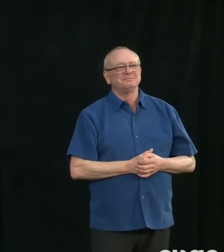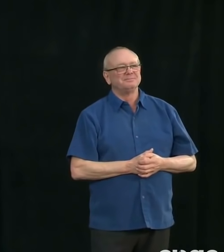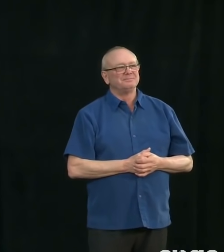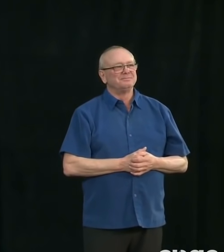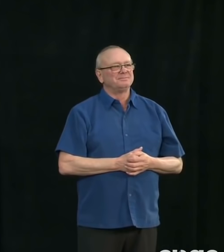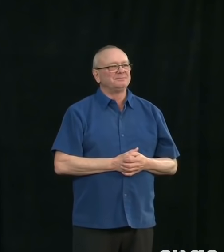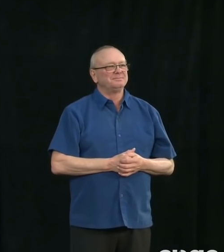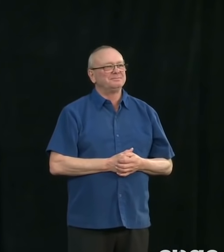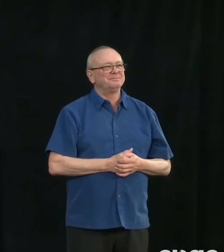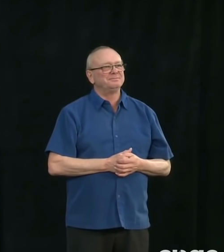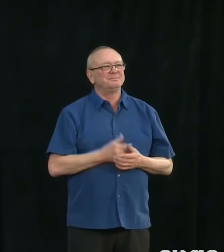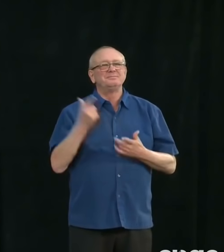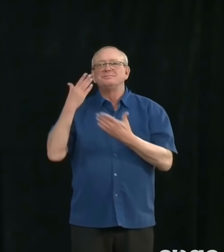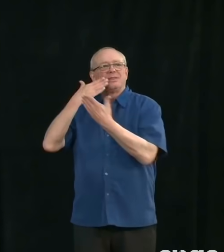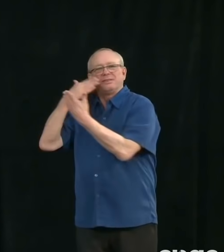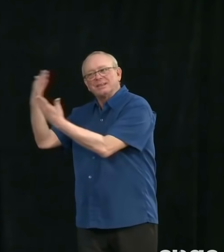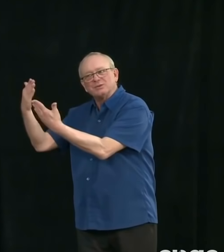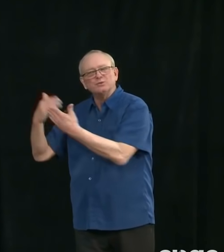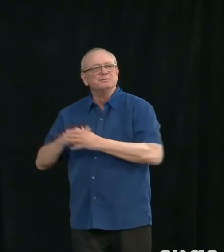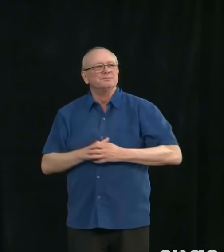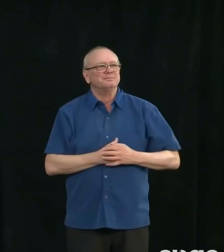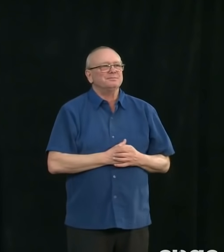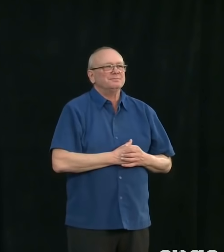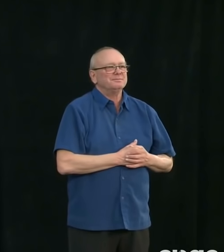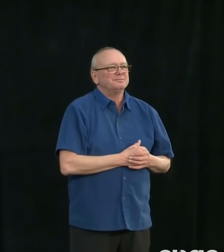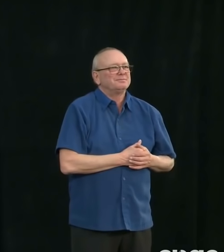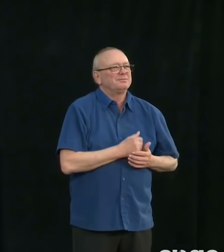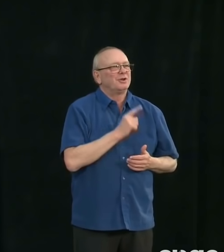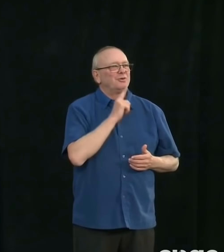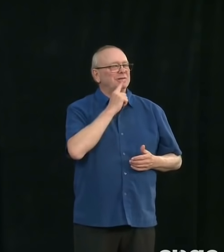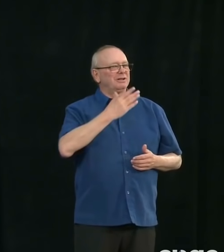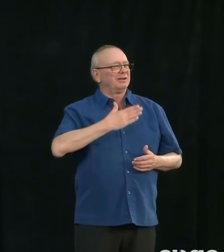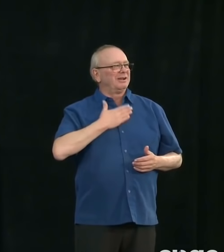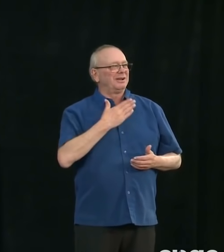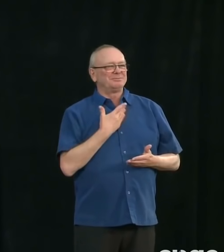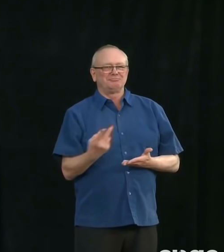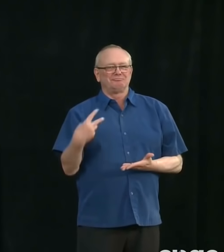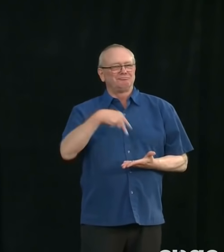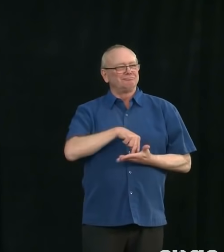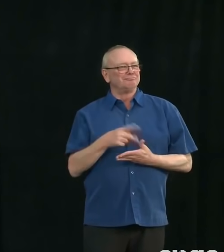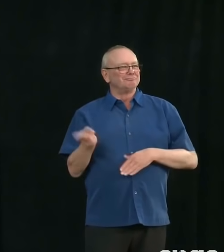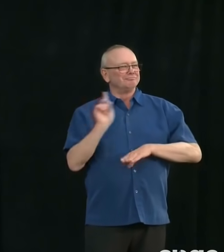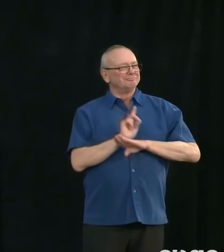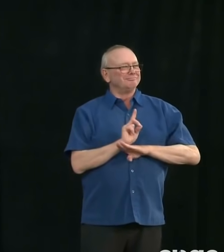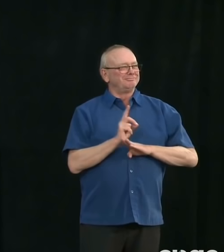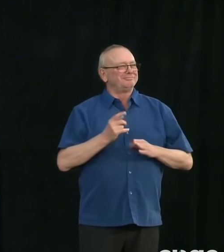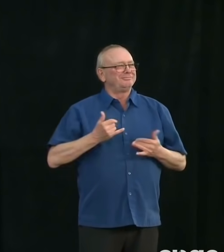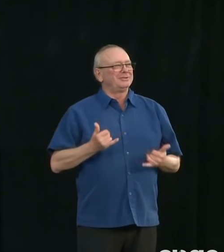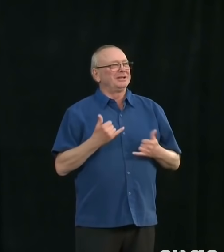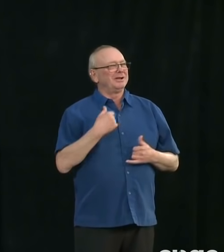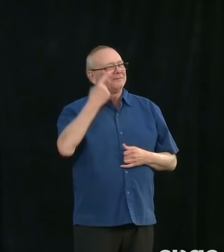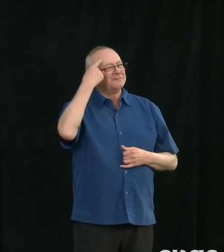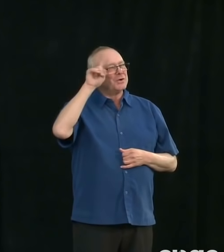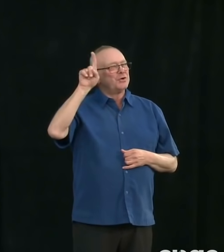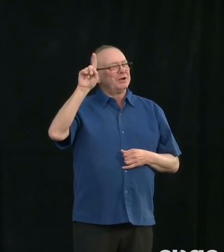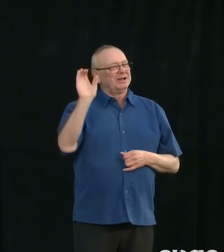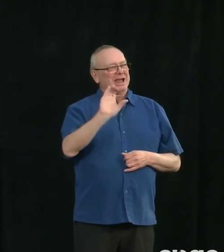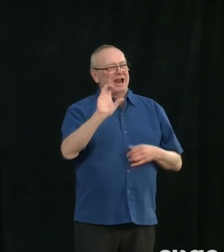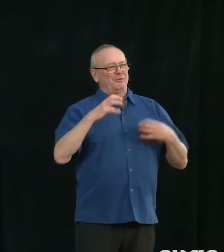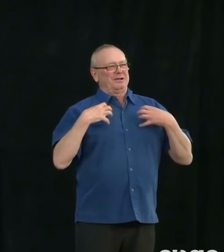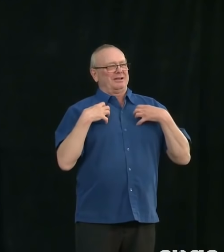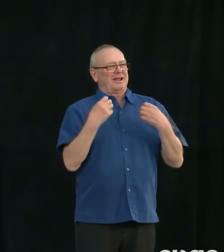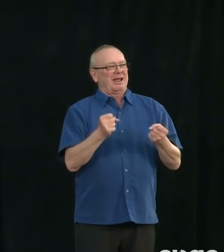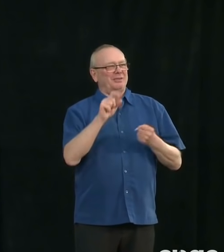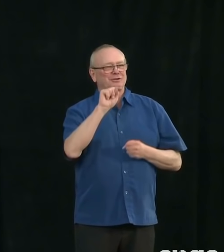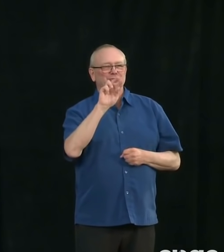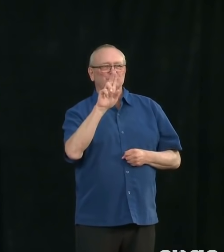Thank you, Minister Shandro. It is a pleasure for me to be here today on behalf of the Calgary Health Trust for this announcement. Today, Calgary